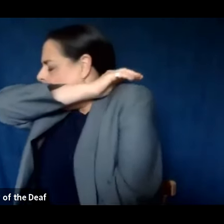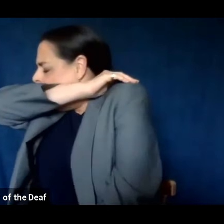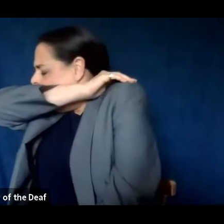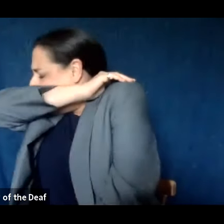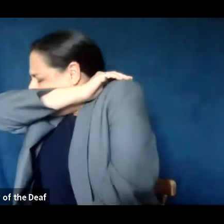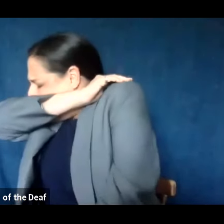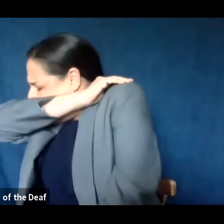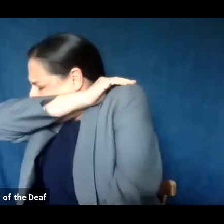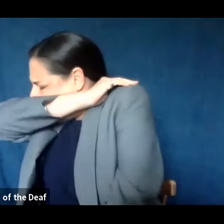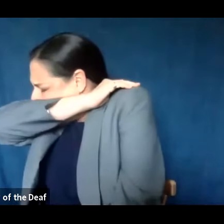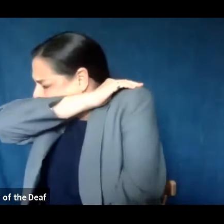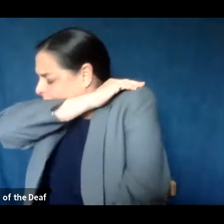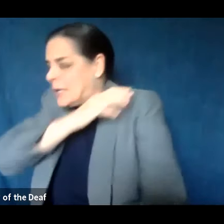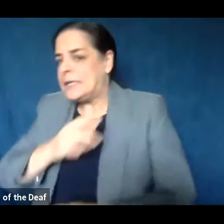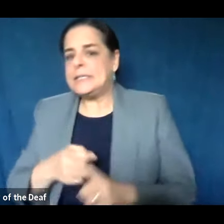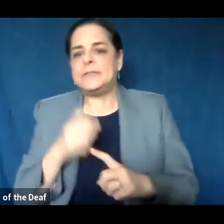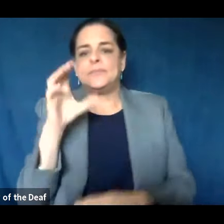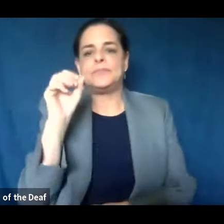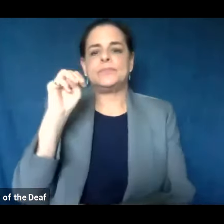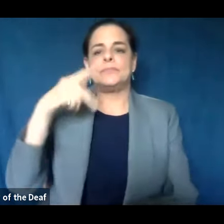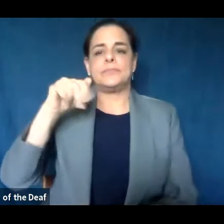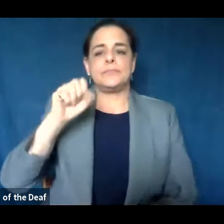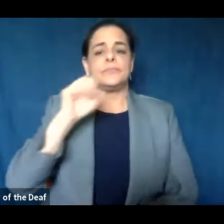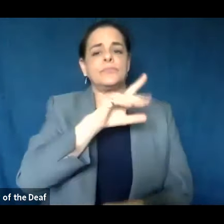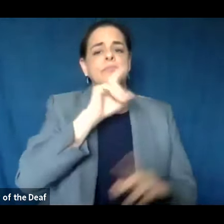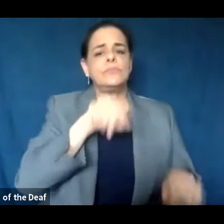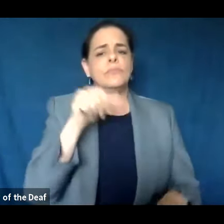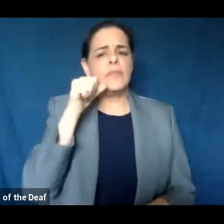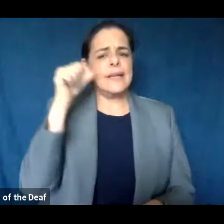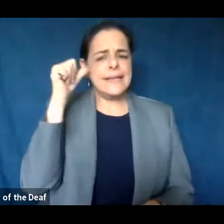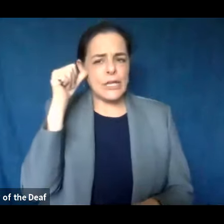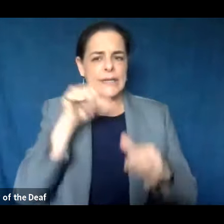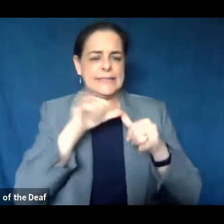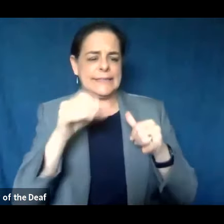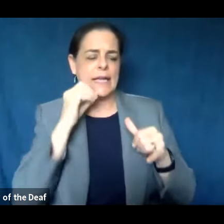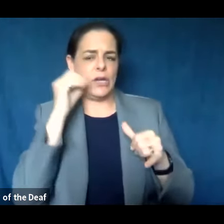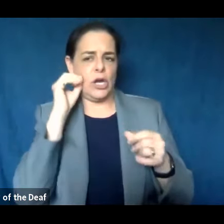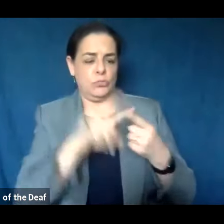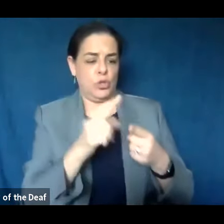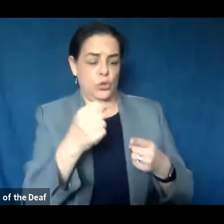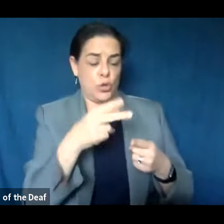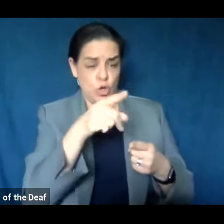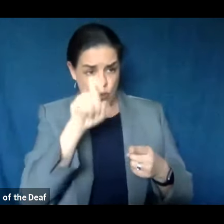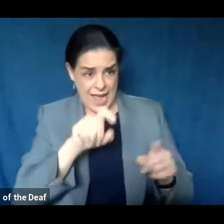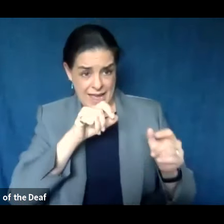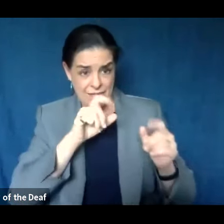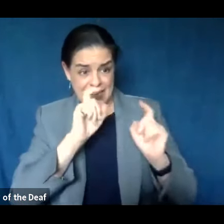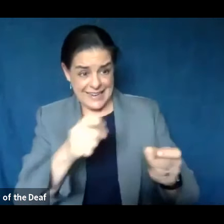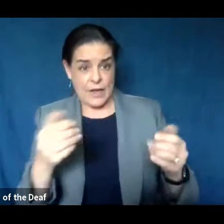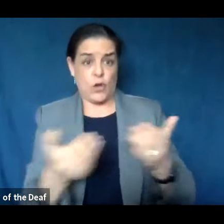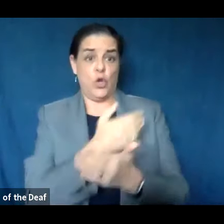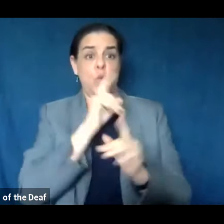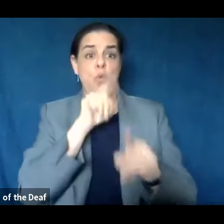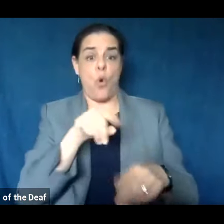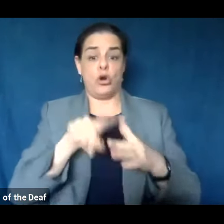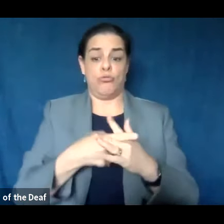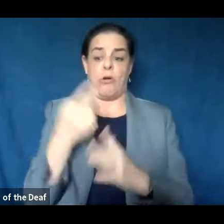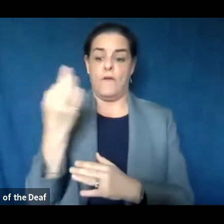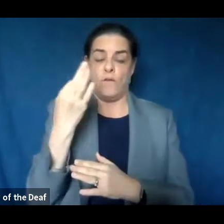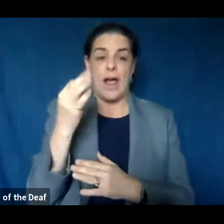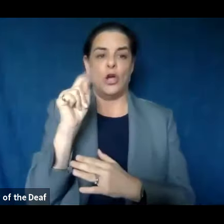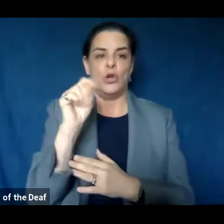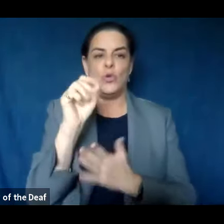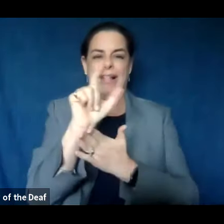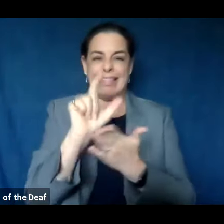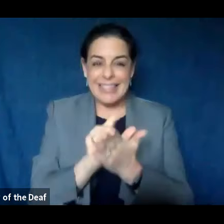order yesterday extended the stay-at-home order through Thursday. Do you have to issue a new order effective Friday to legally